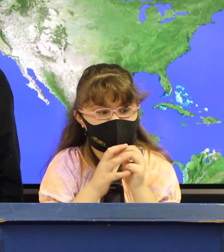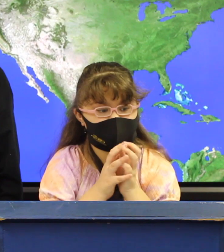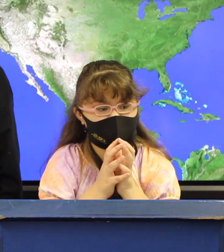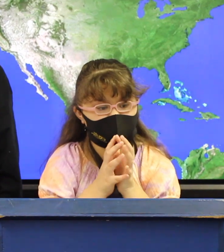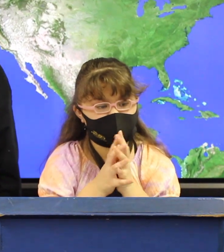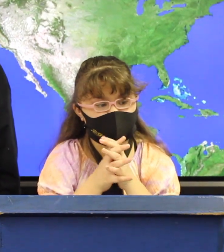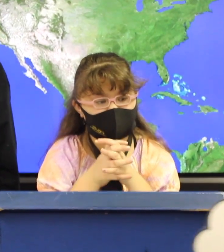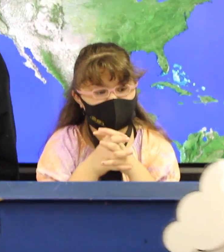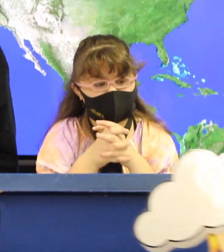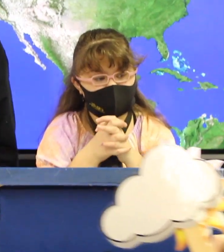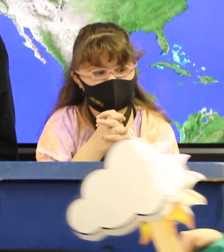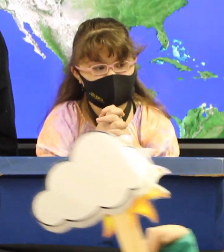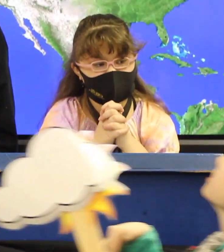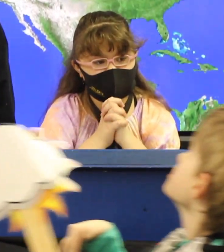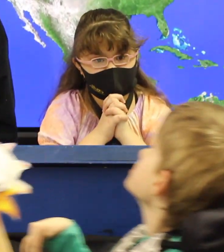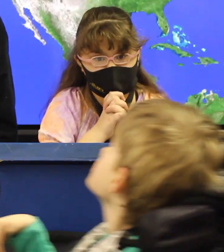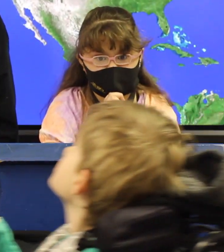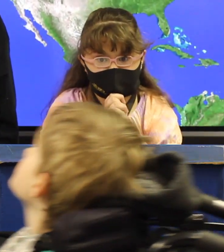Mmm.